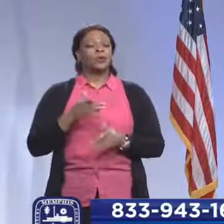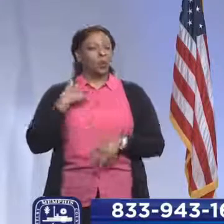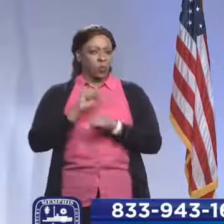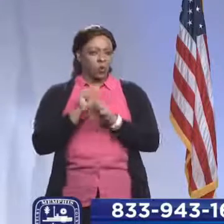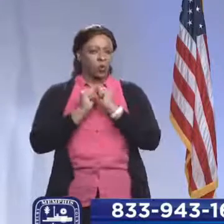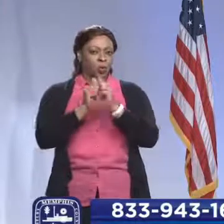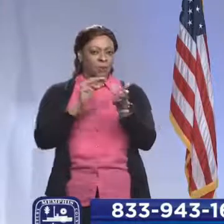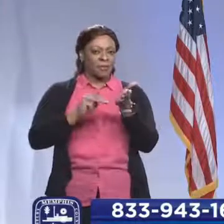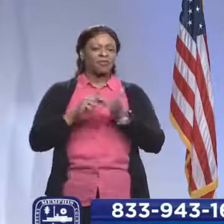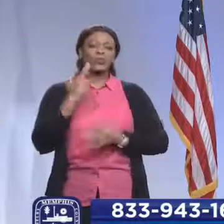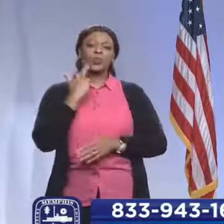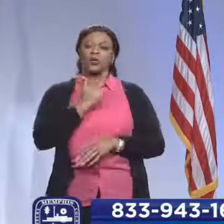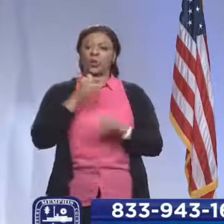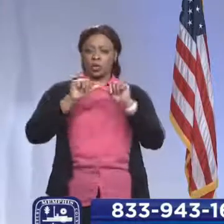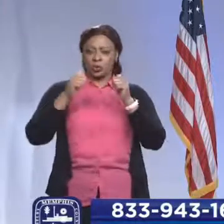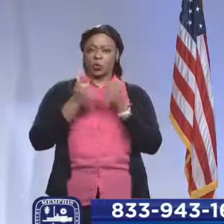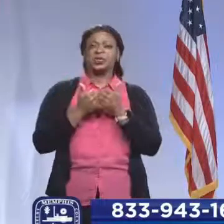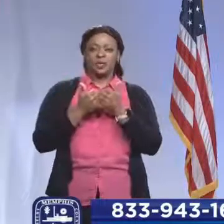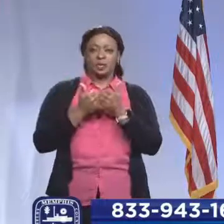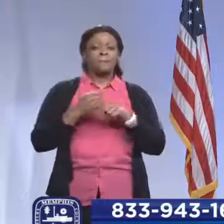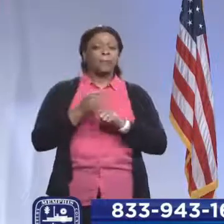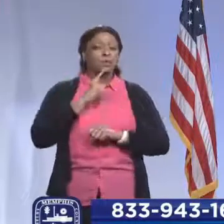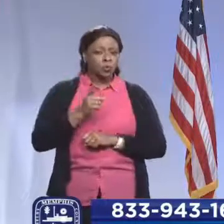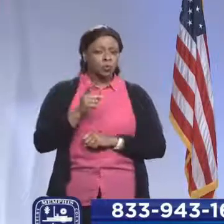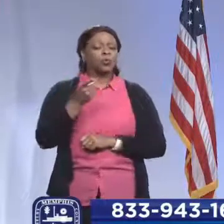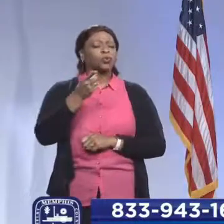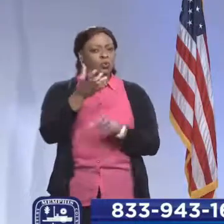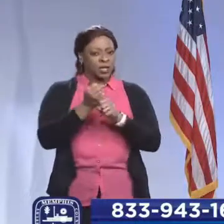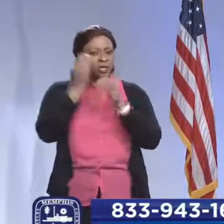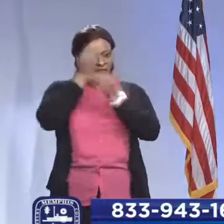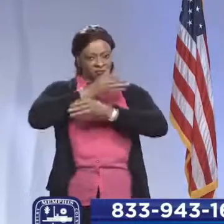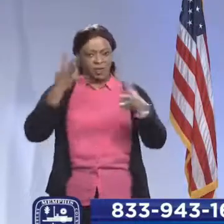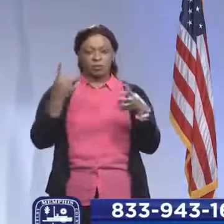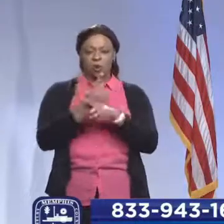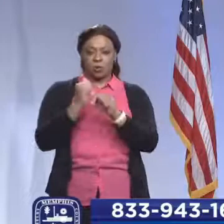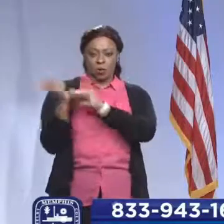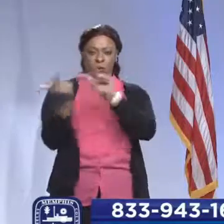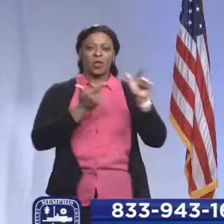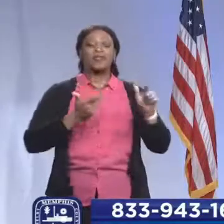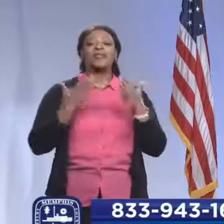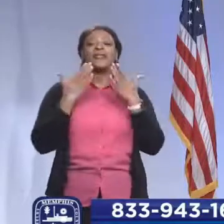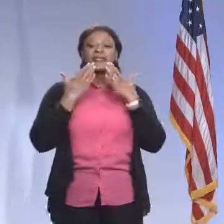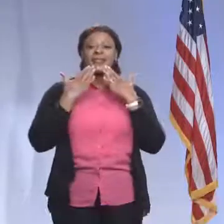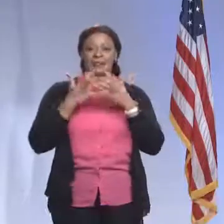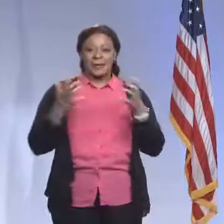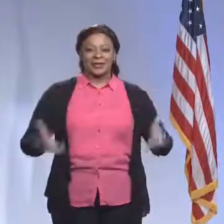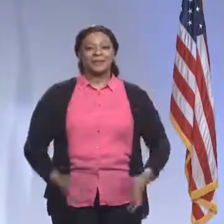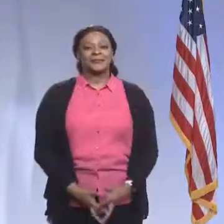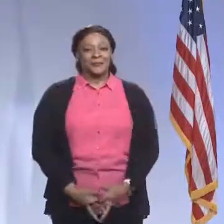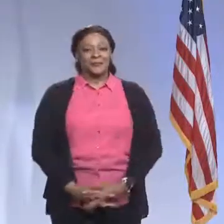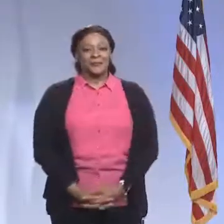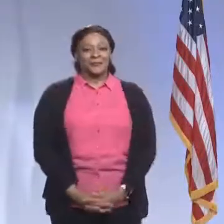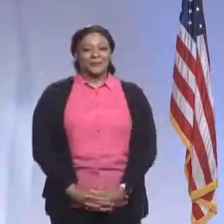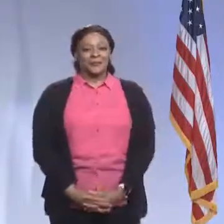working with the Memphis Restaurant Association to make sure we get the information out properly to everyone. Thanks.